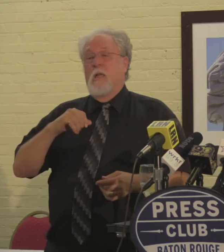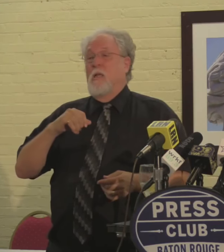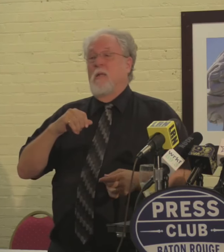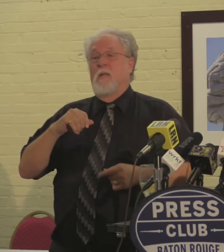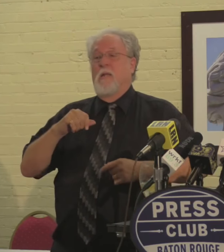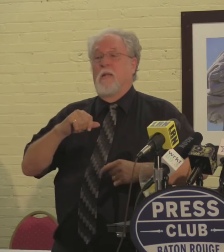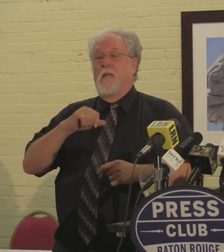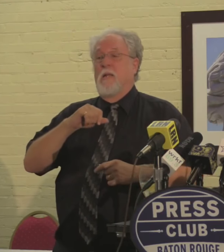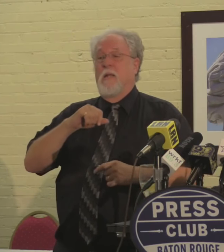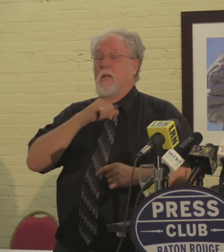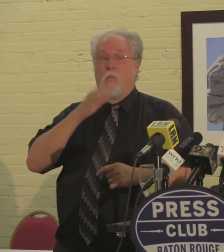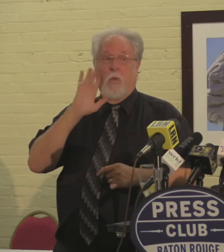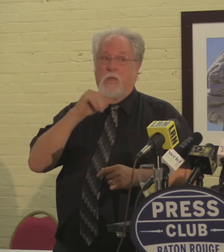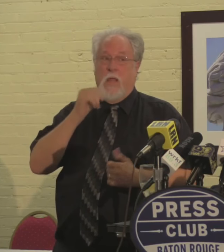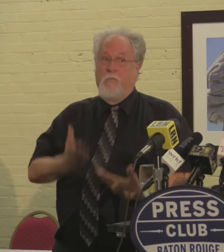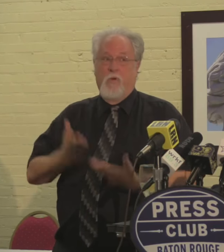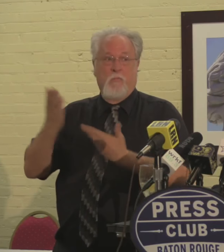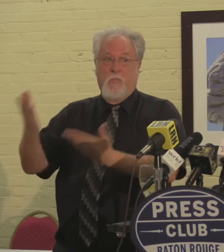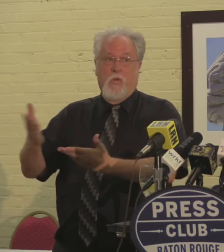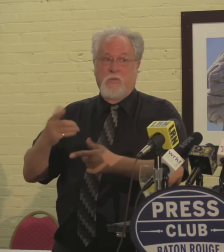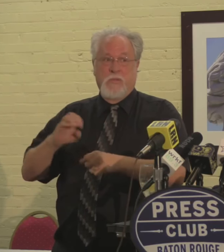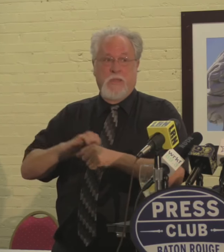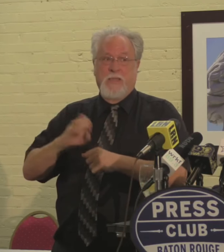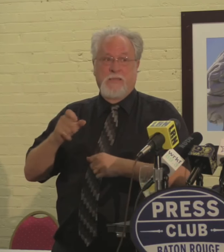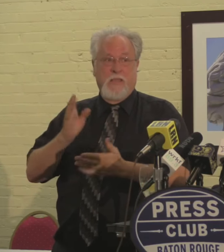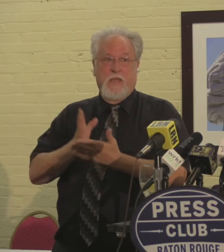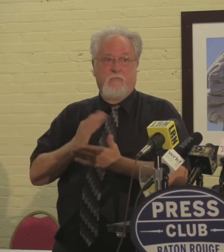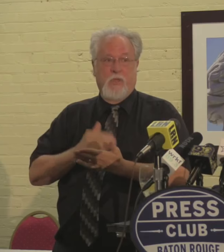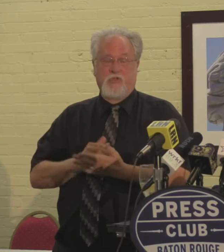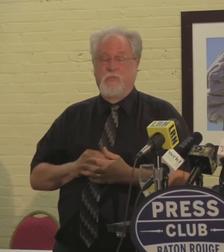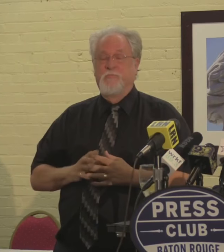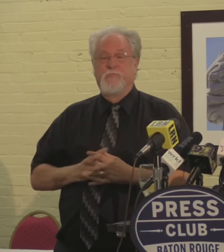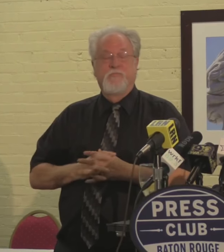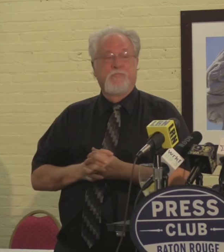will propose in our executive budget proposal.